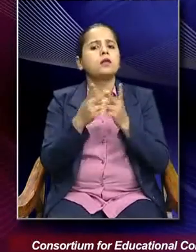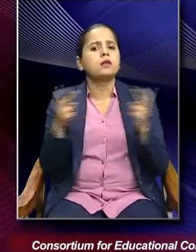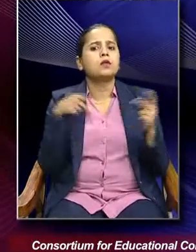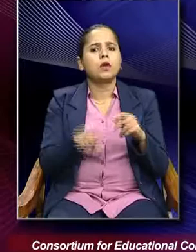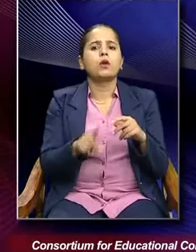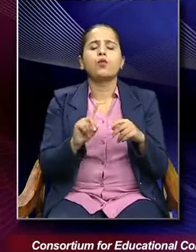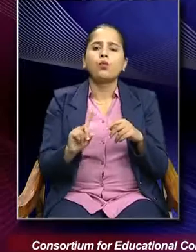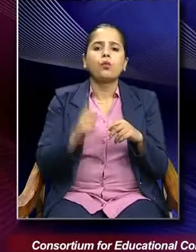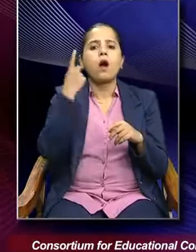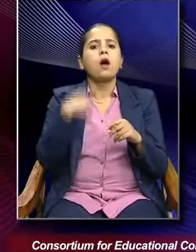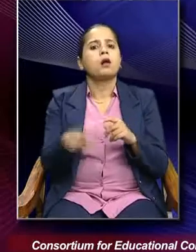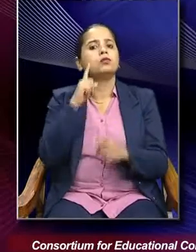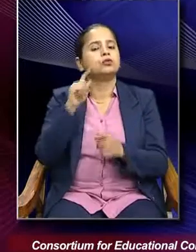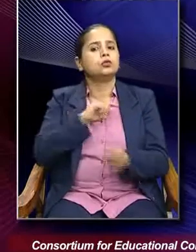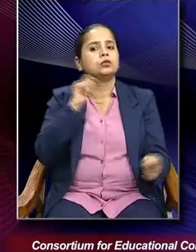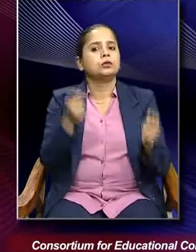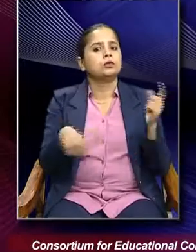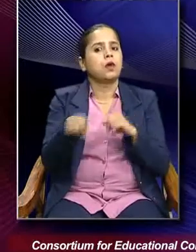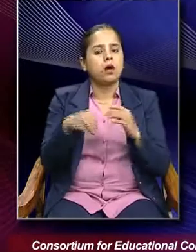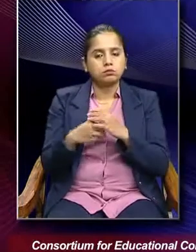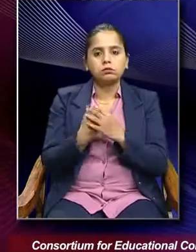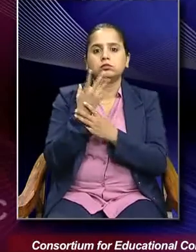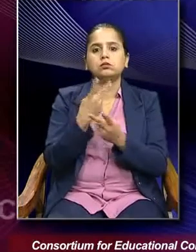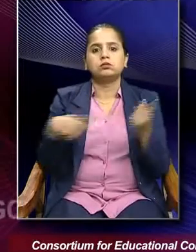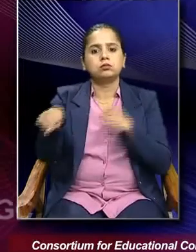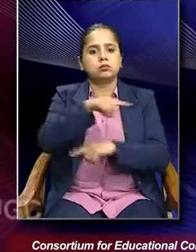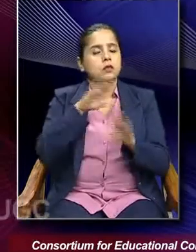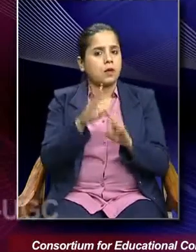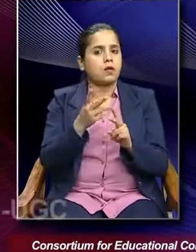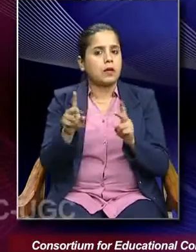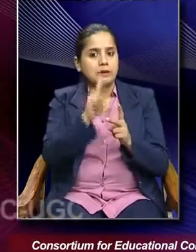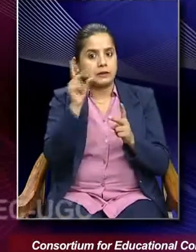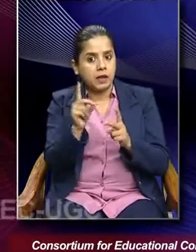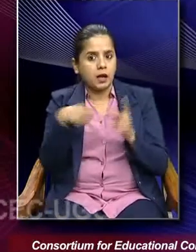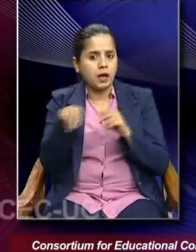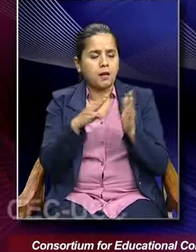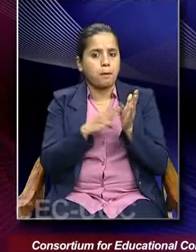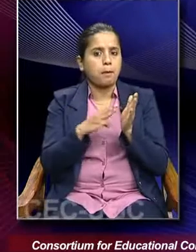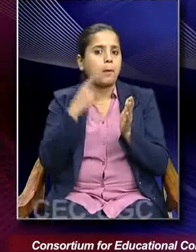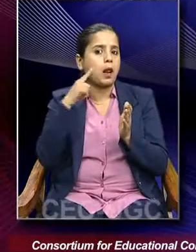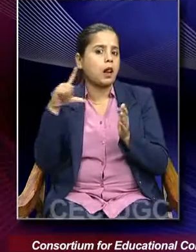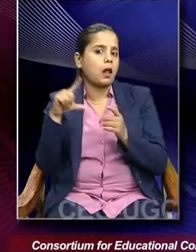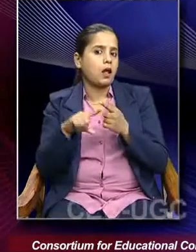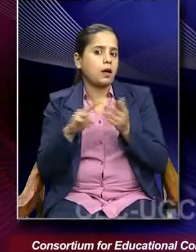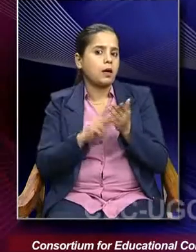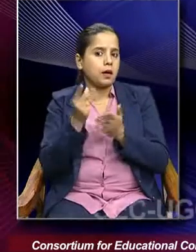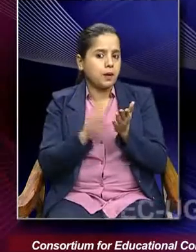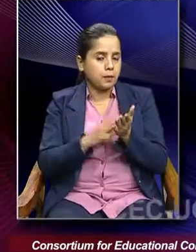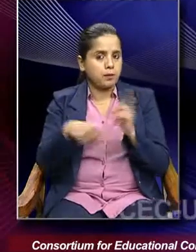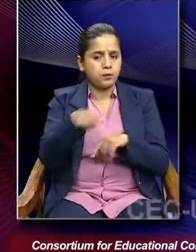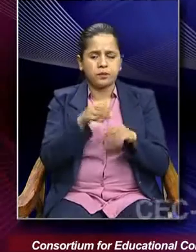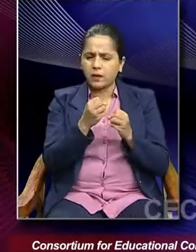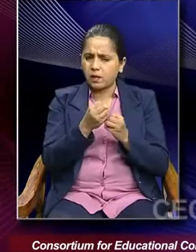first civilizations that evolved throughout the second millennium. Many